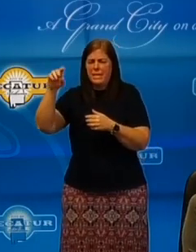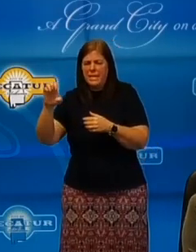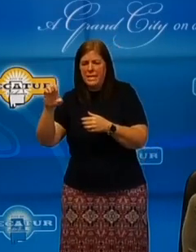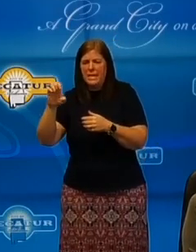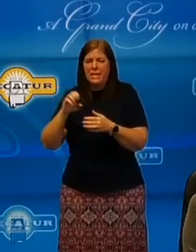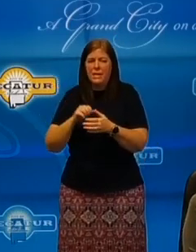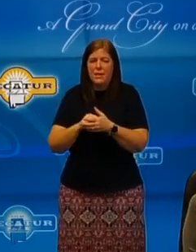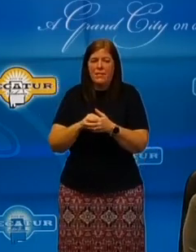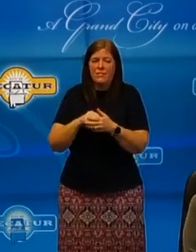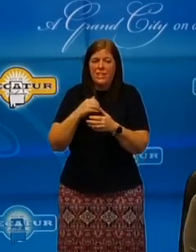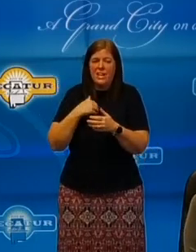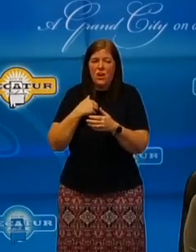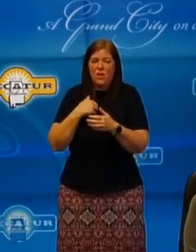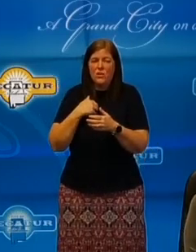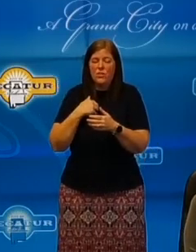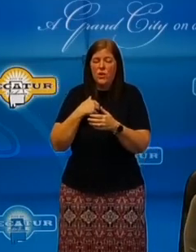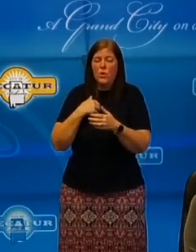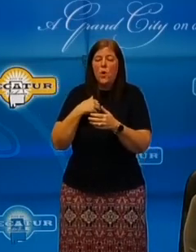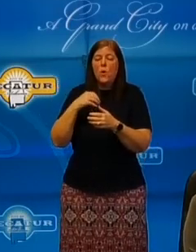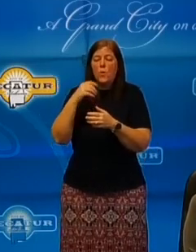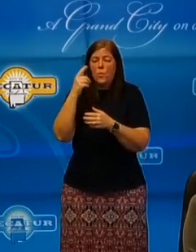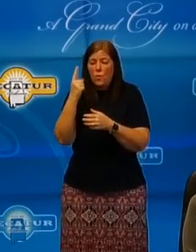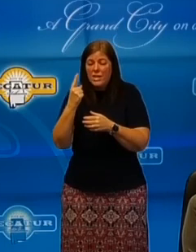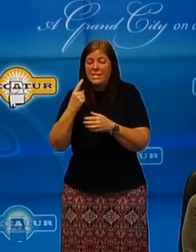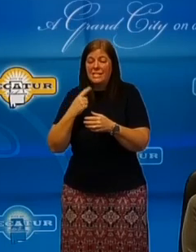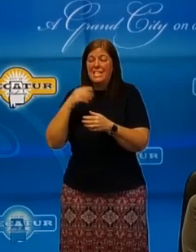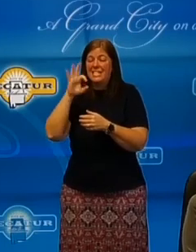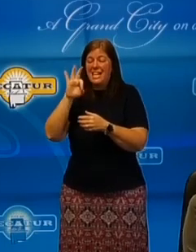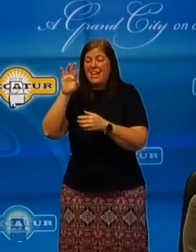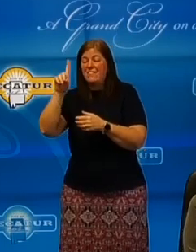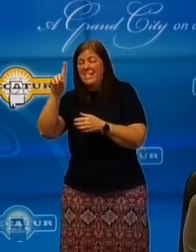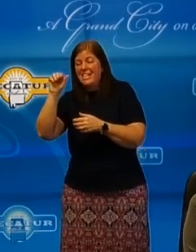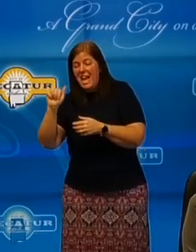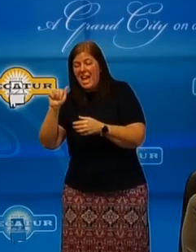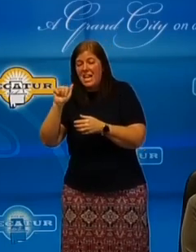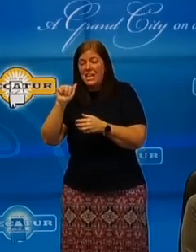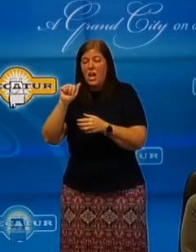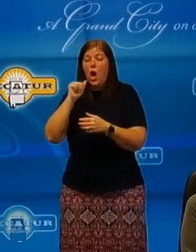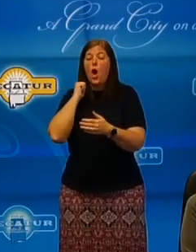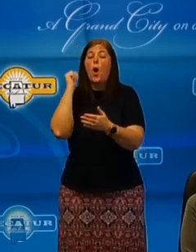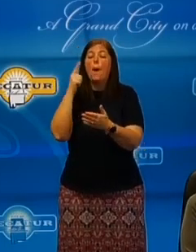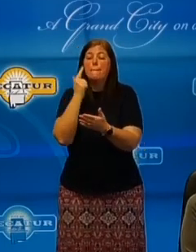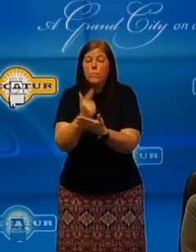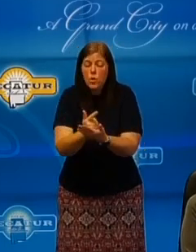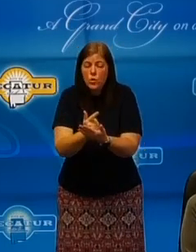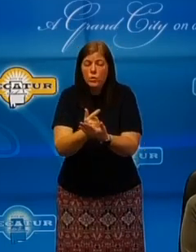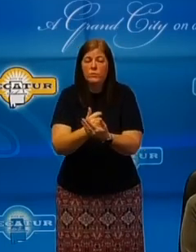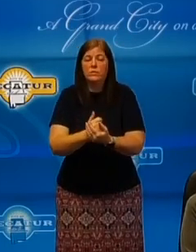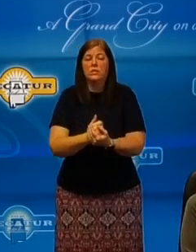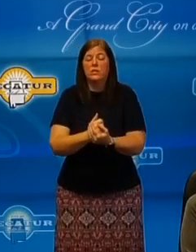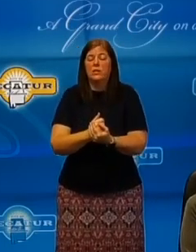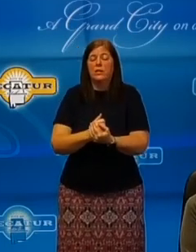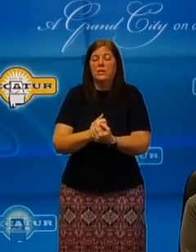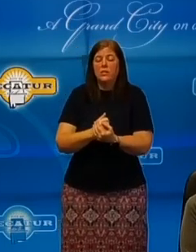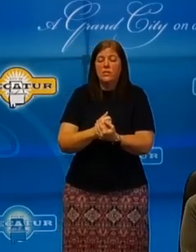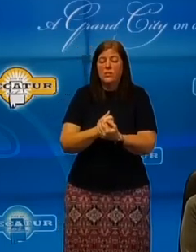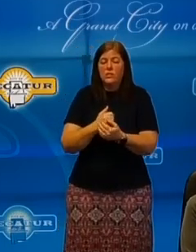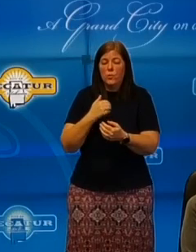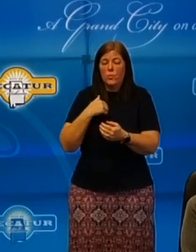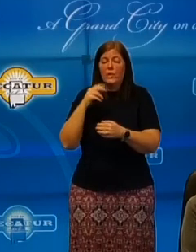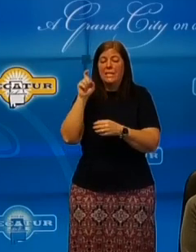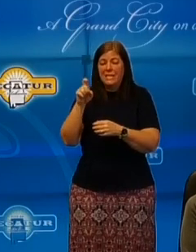that is FDA approved, that's what we use. In severe cases, the Joint Commission, who accredits us,